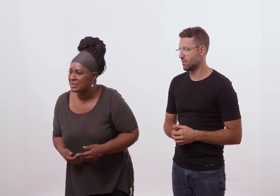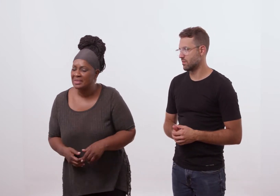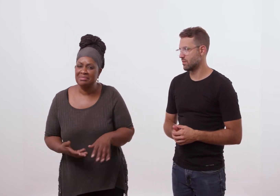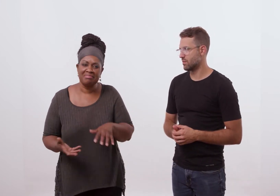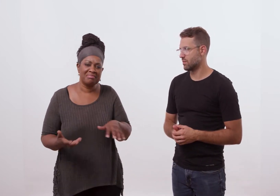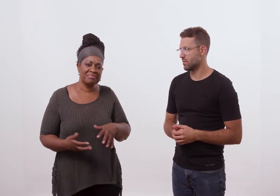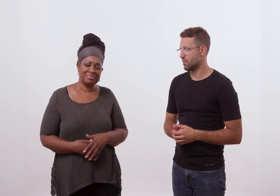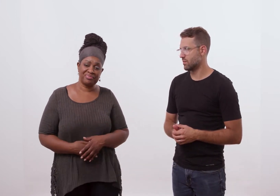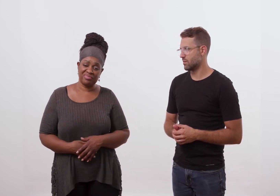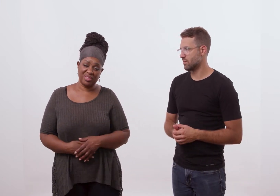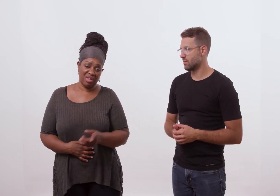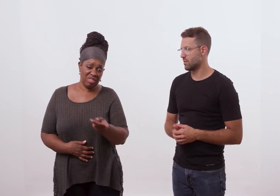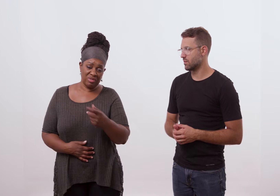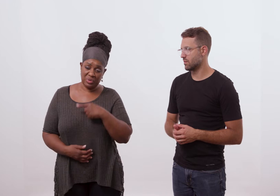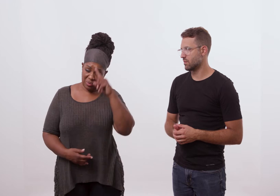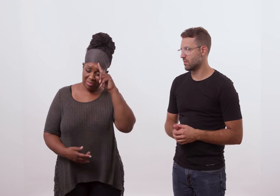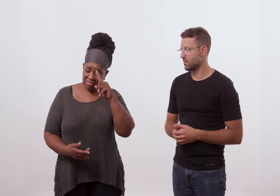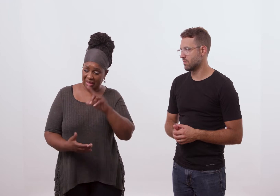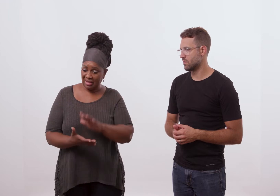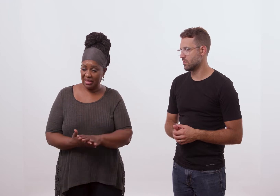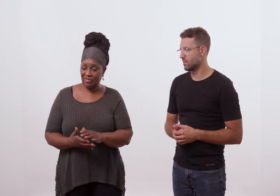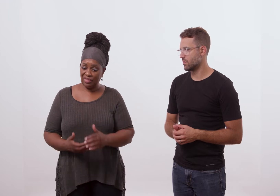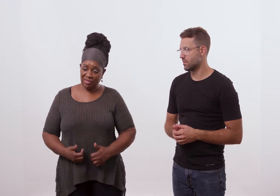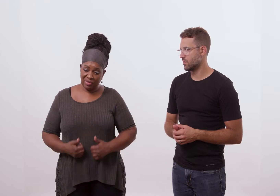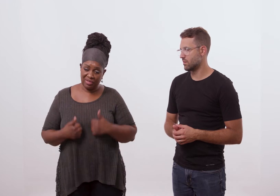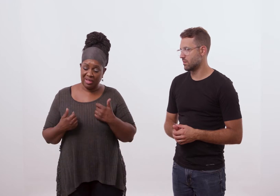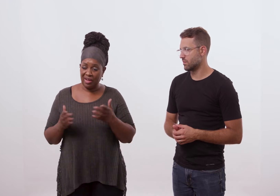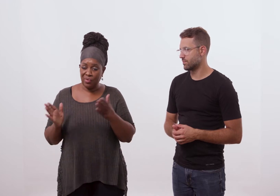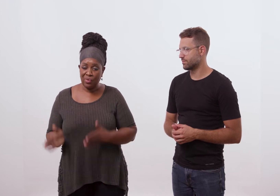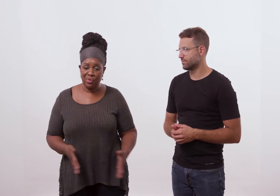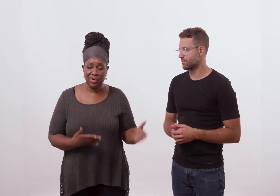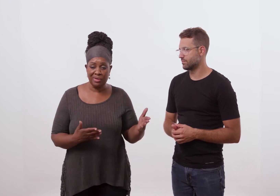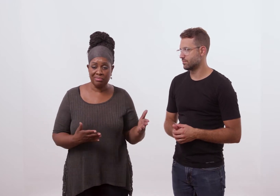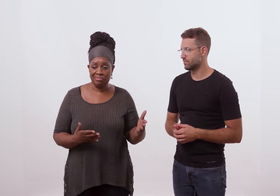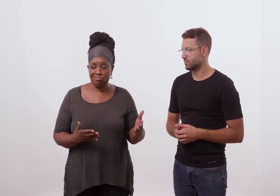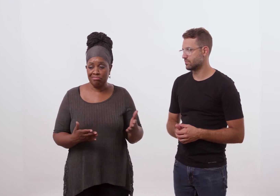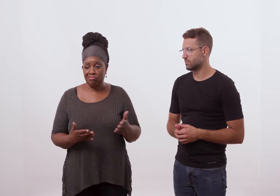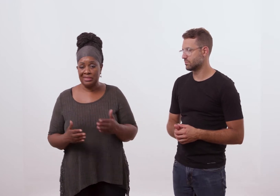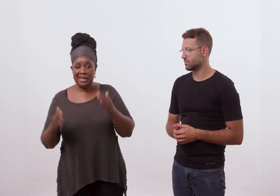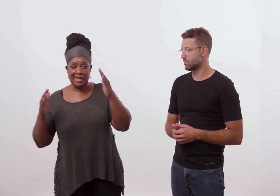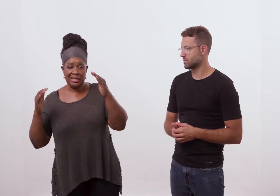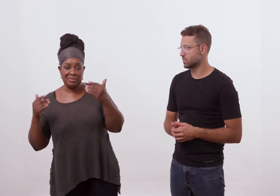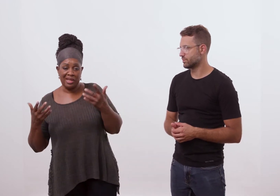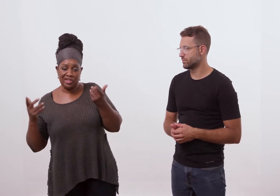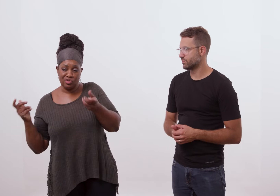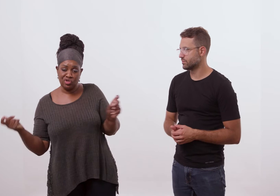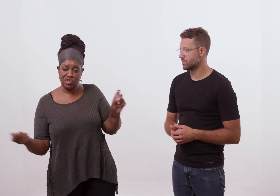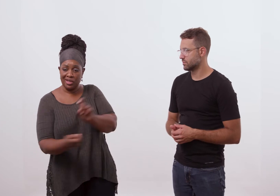So much of what they believe to be the order of their lives has already been dashed by unexpected